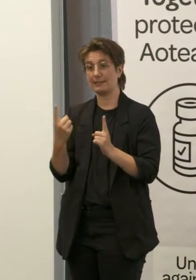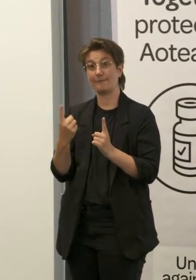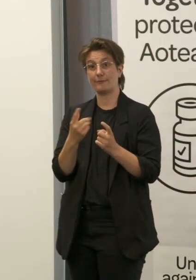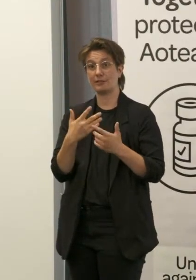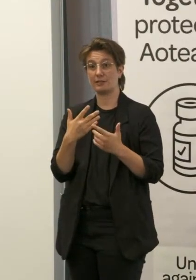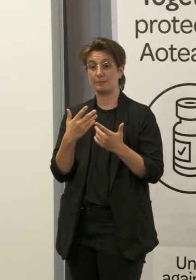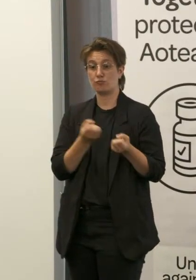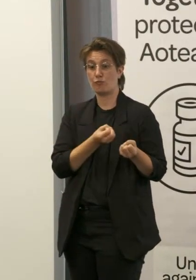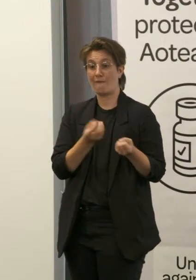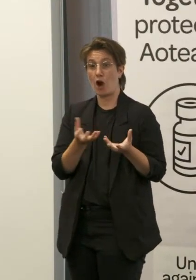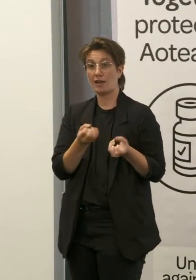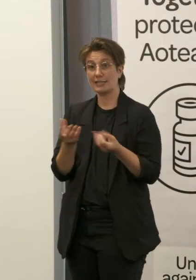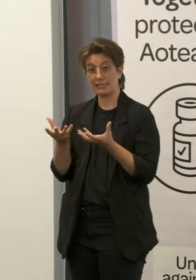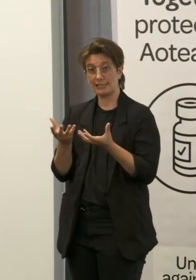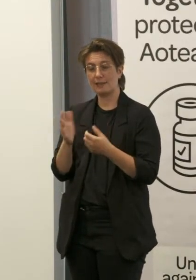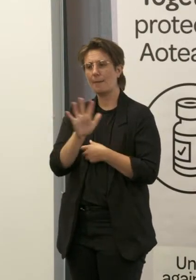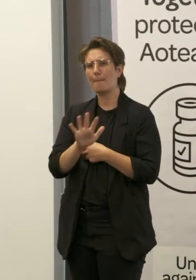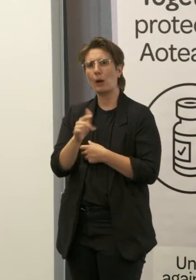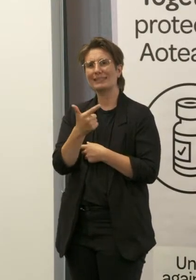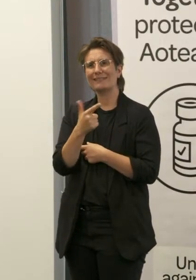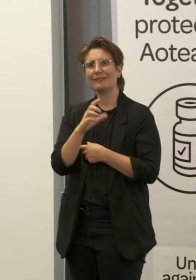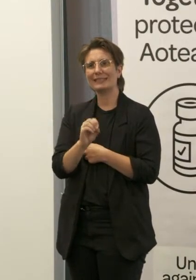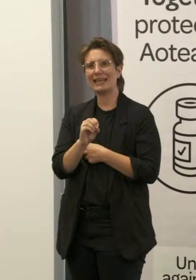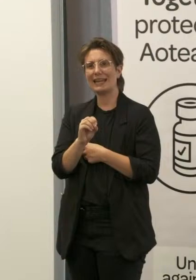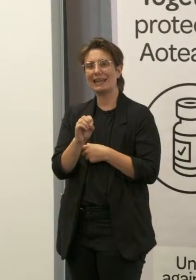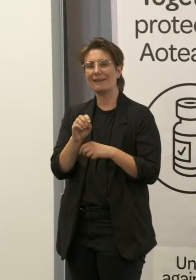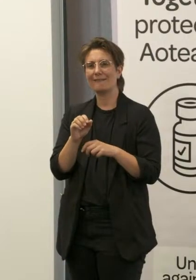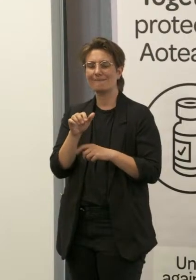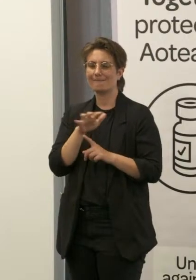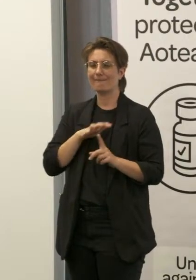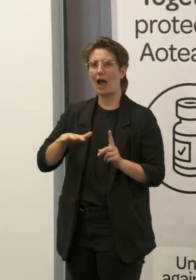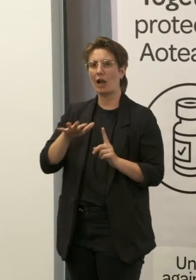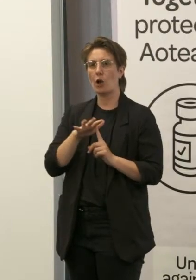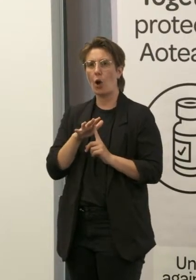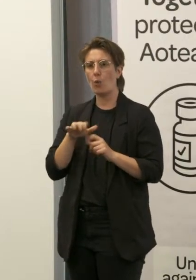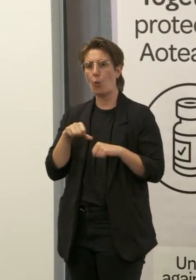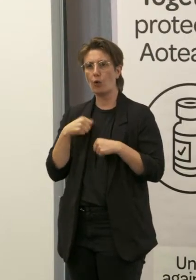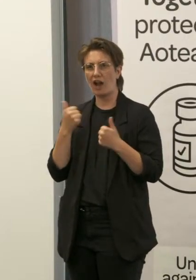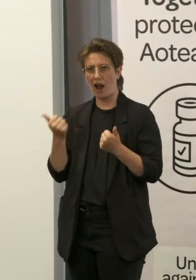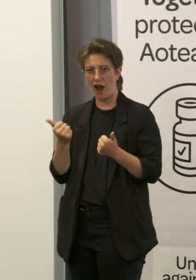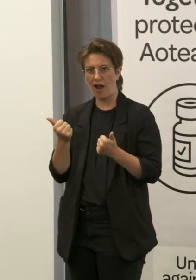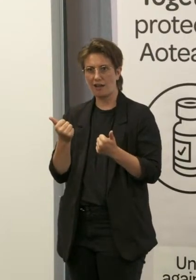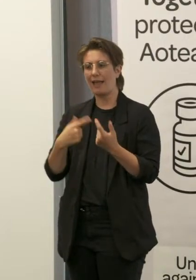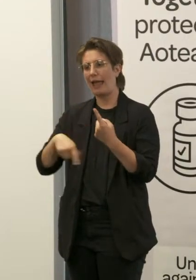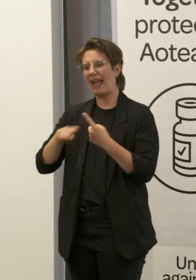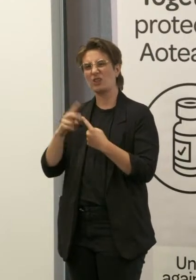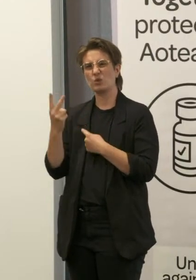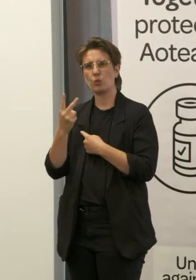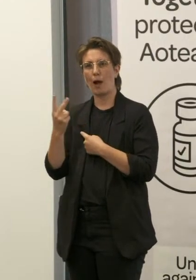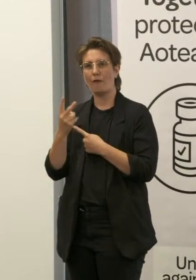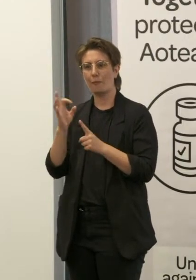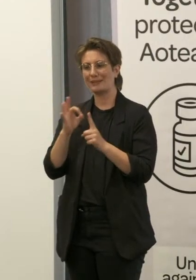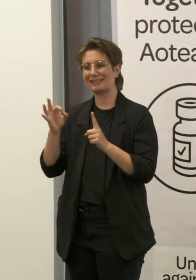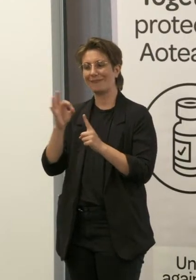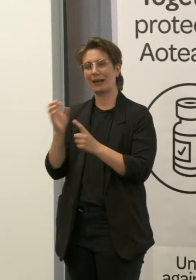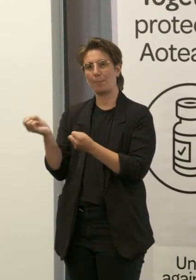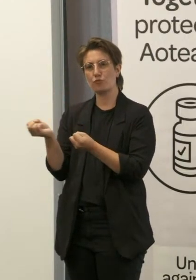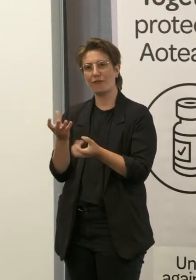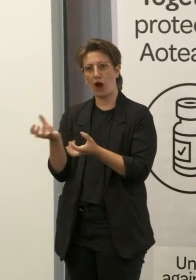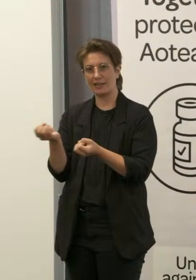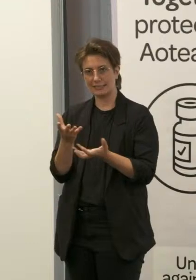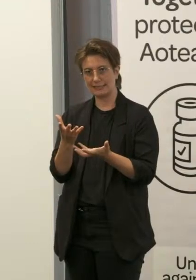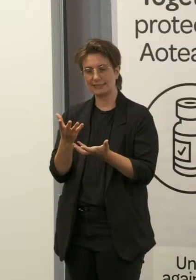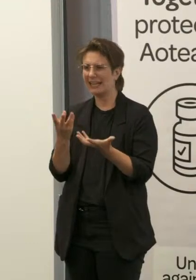around 70 of them are whānau water providers, and we've got also 12 Pacifica providers throughout the country, and a lot of them are tied into the same providers that health